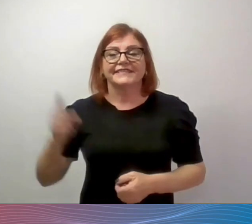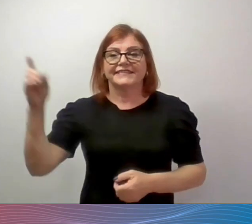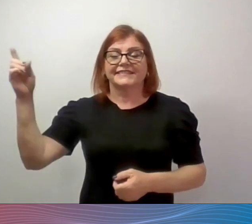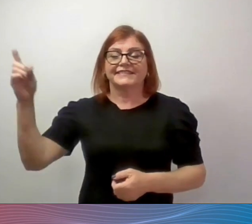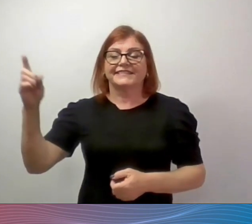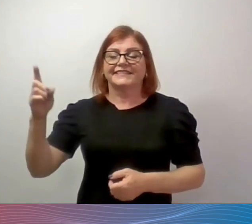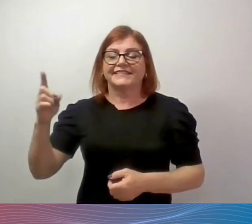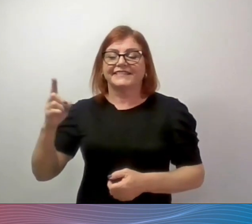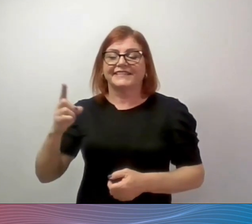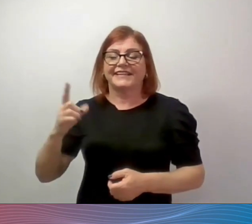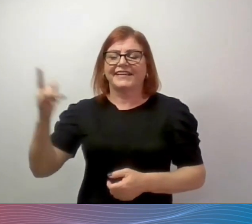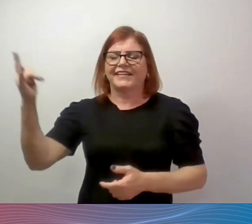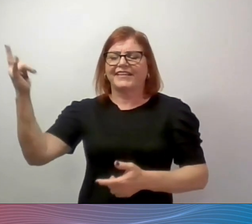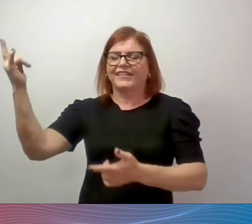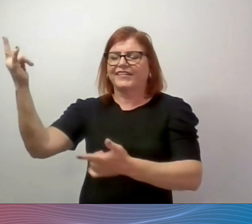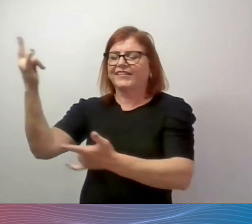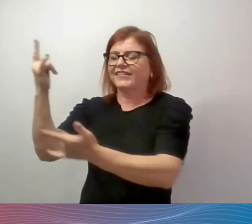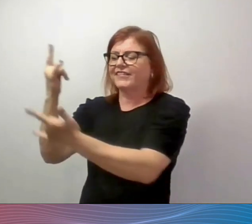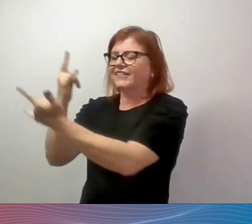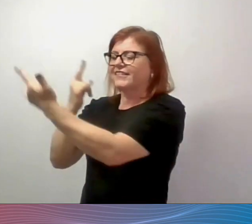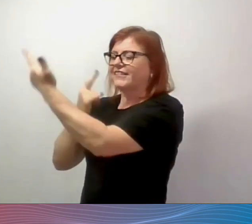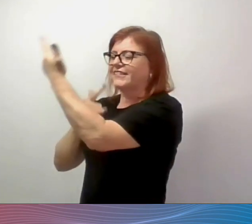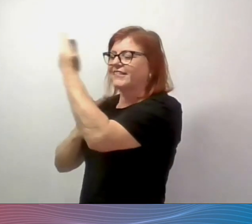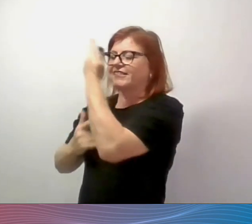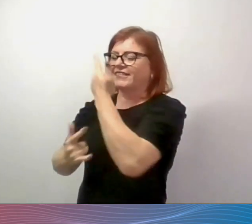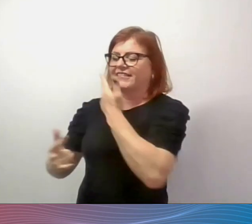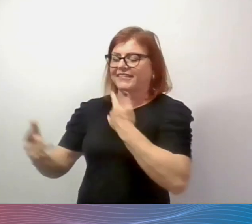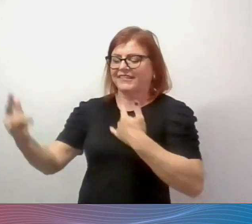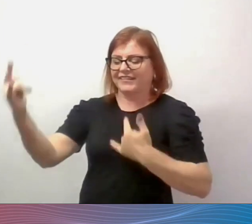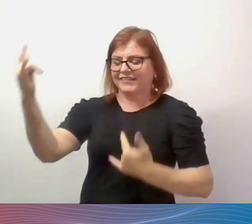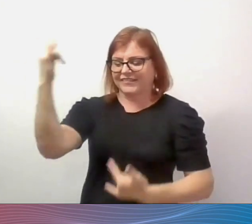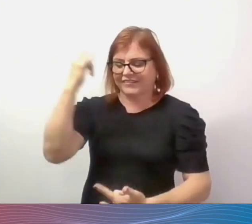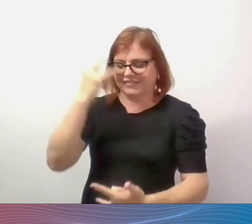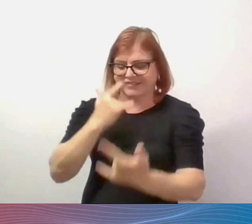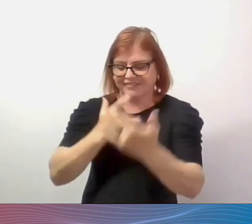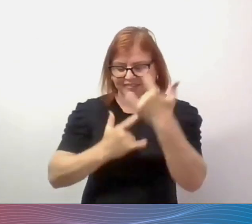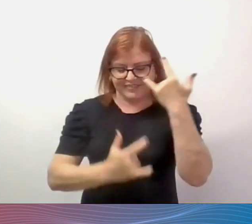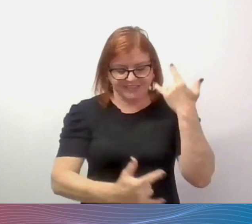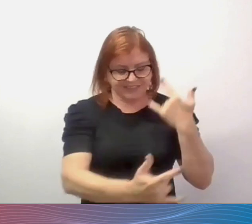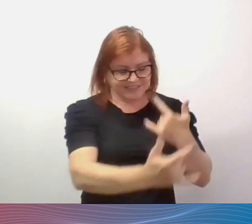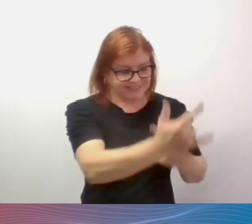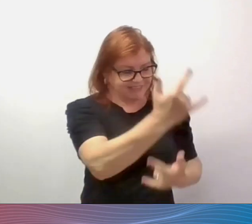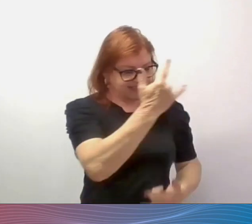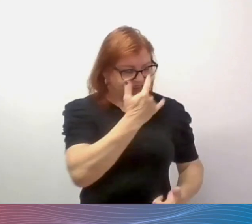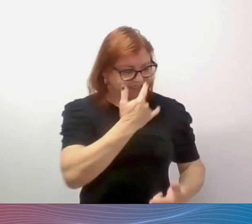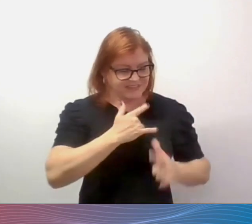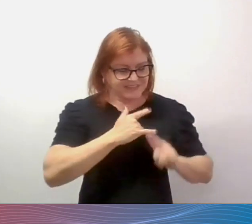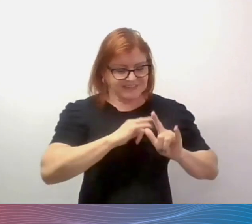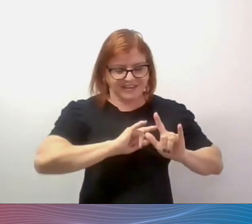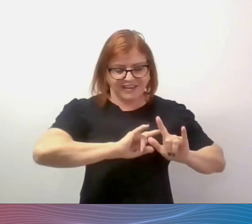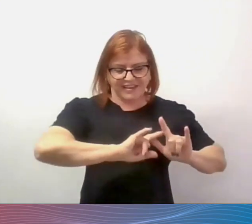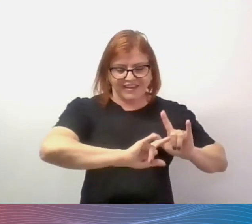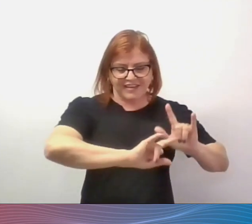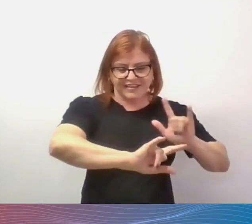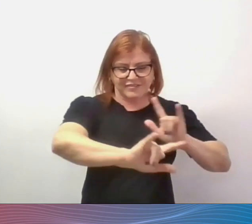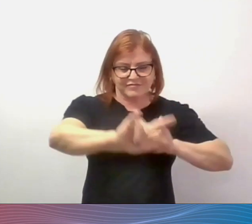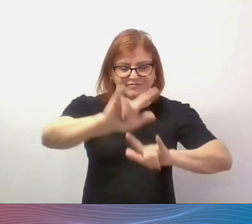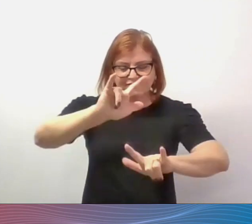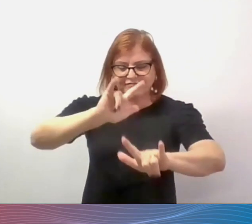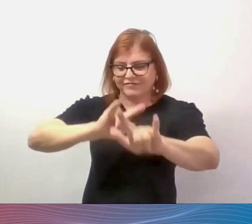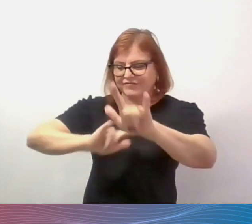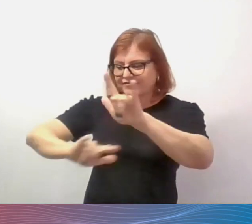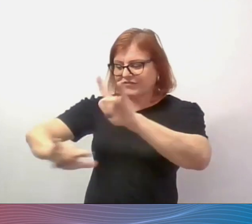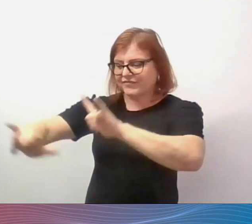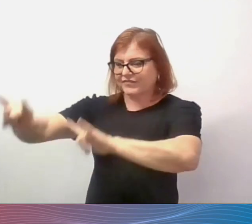nos enche de amor. God as love will fill us with love. E nos faz amar também os nossos irmãos. And he will cause us